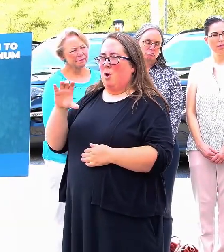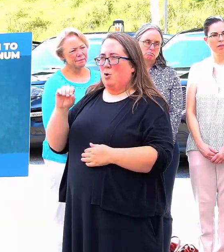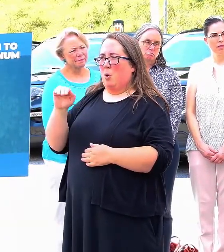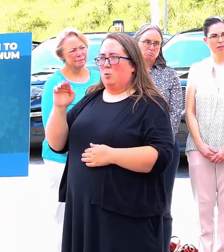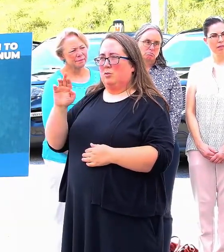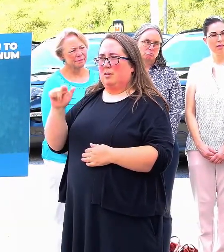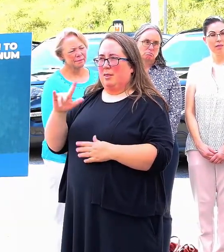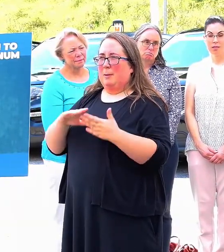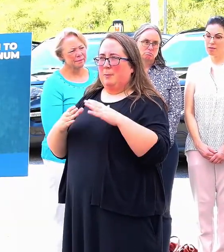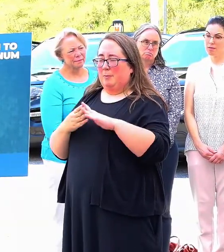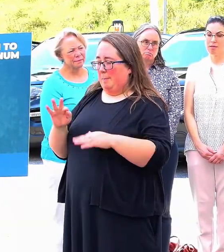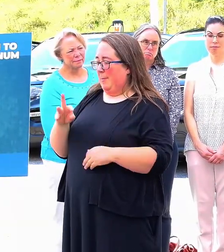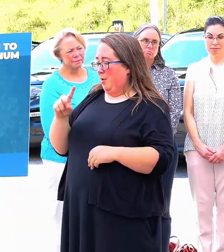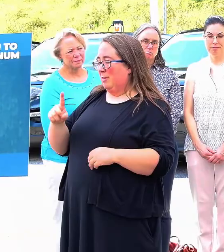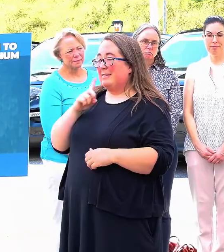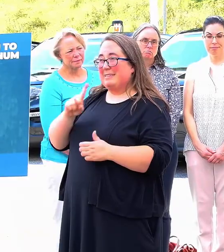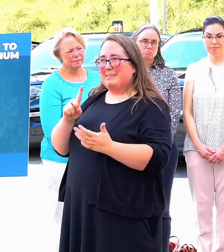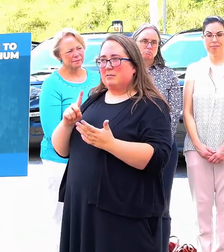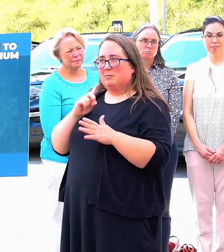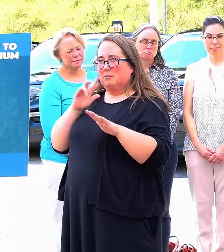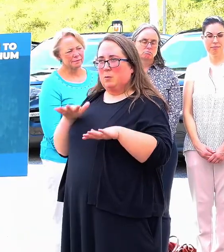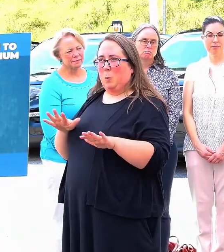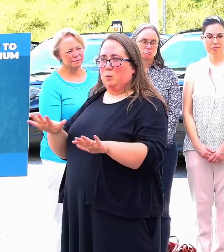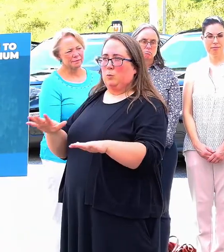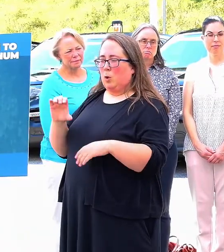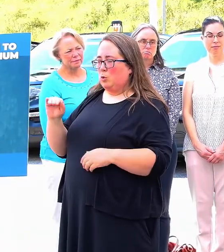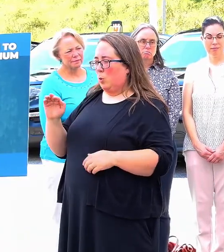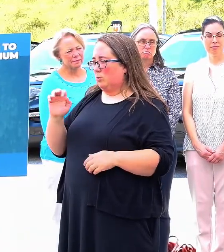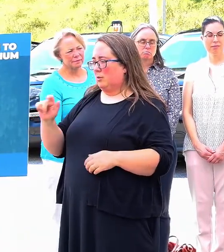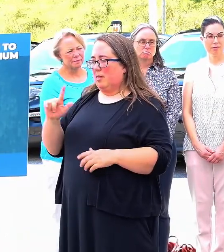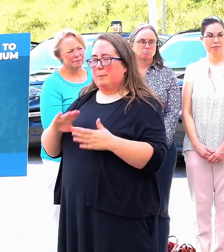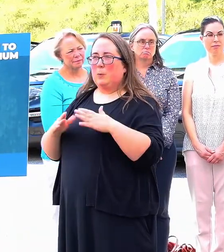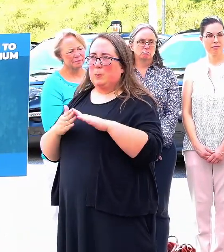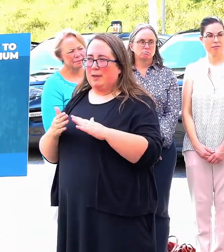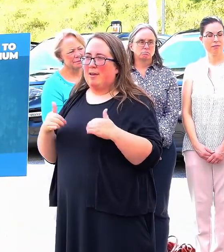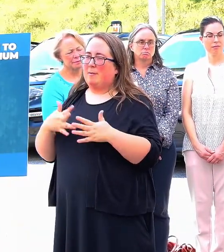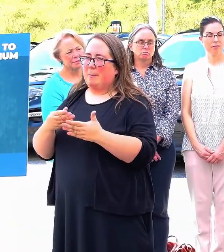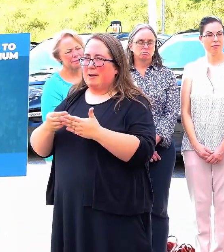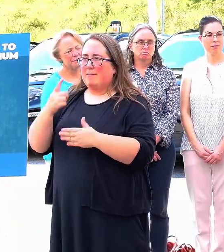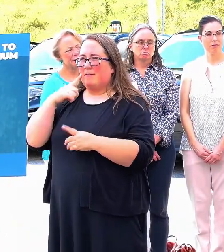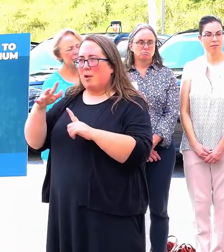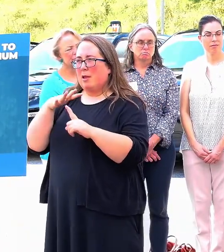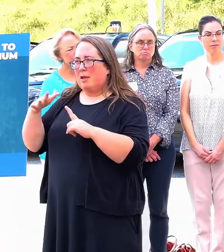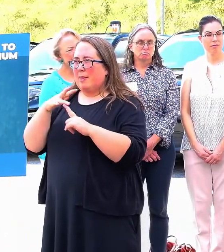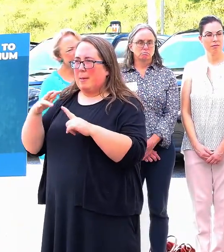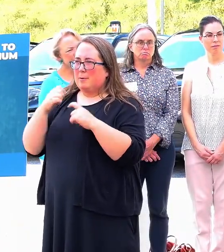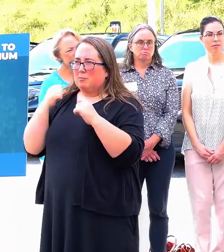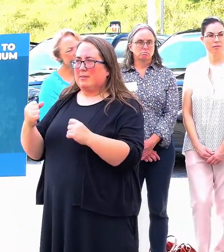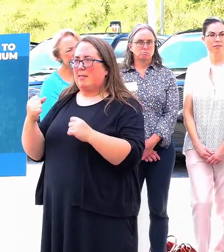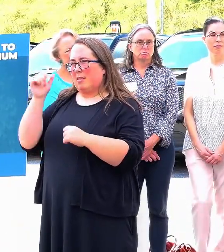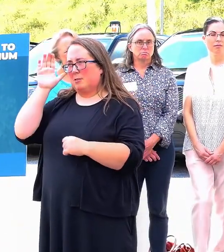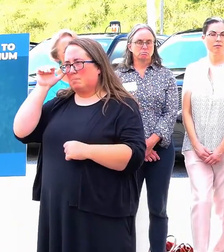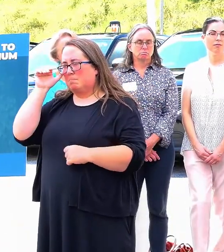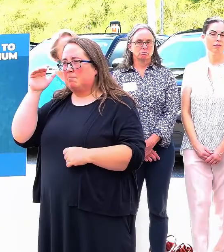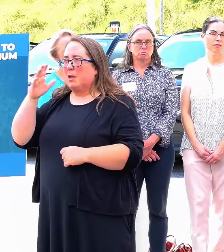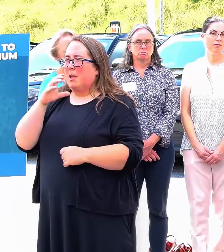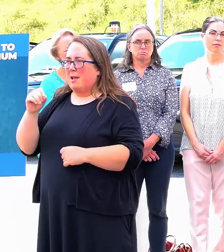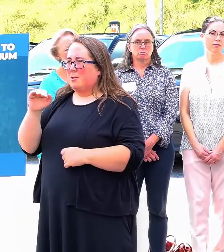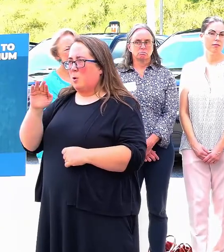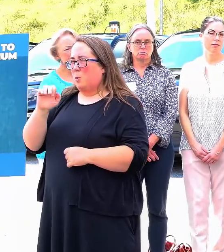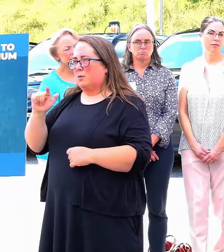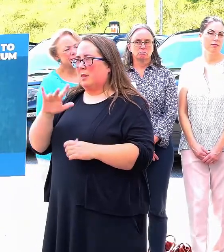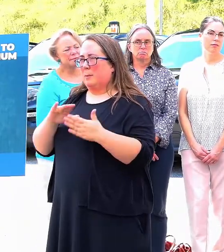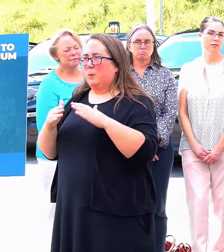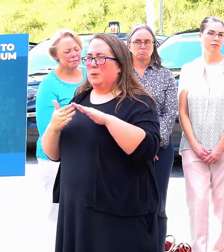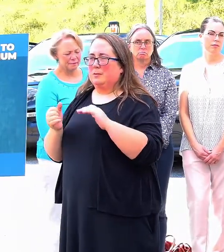communities. Maryland's a coastal community. There's money in here for climate resilience in coastal